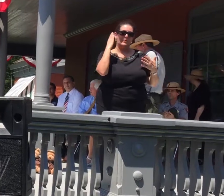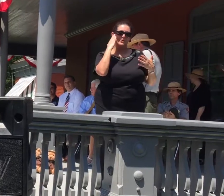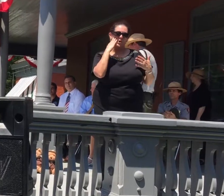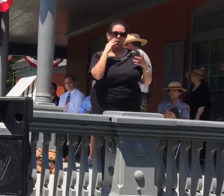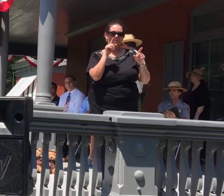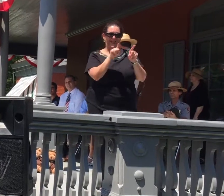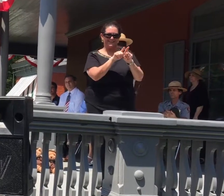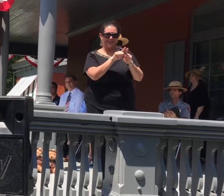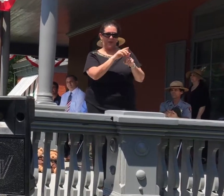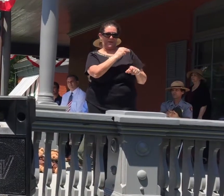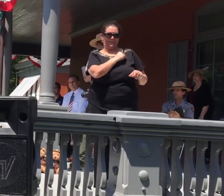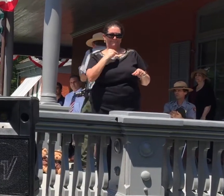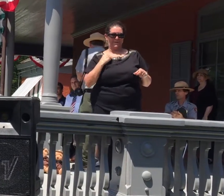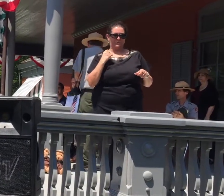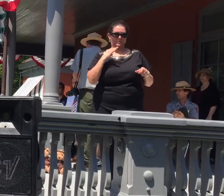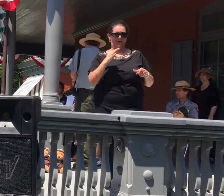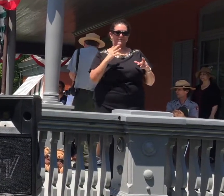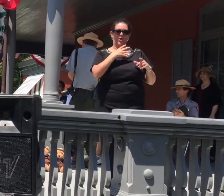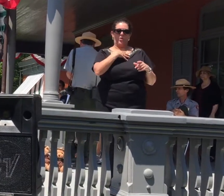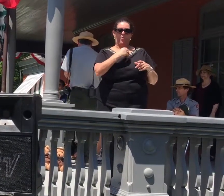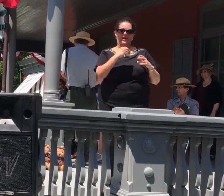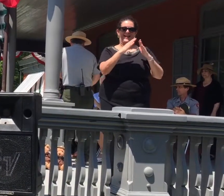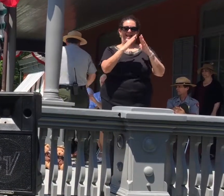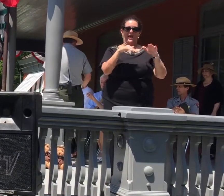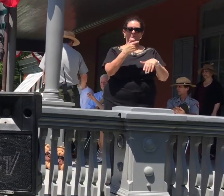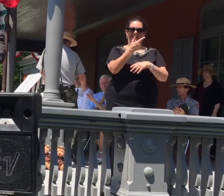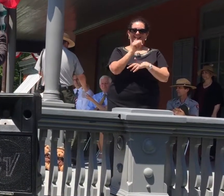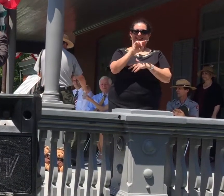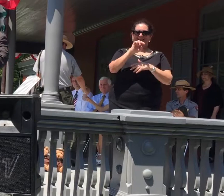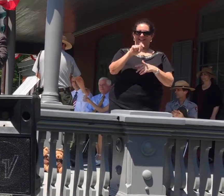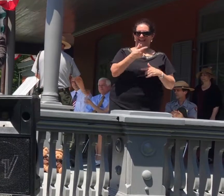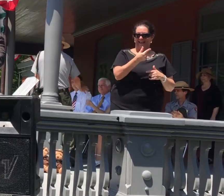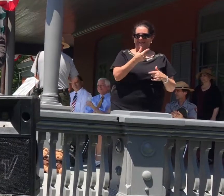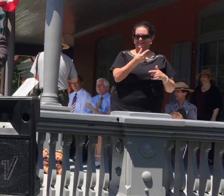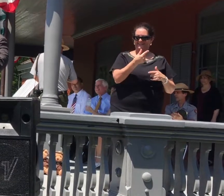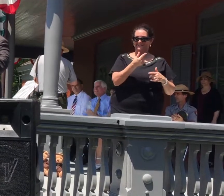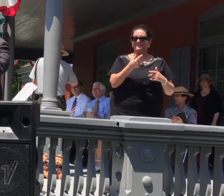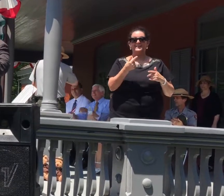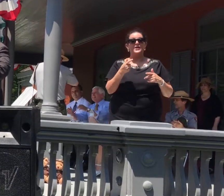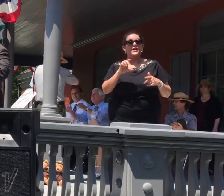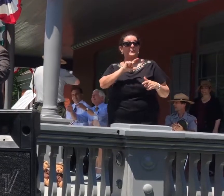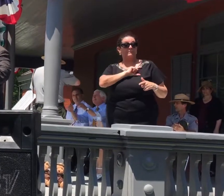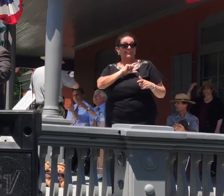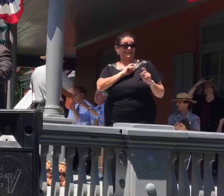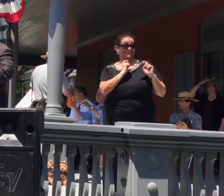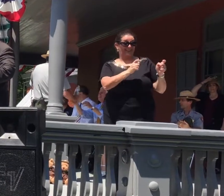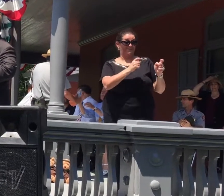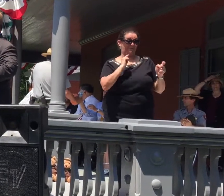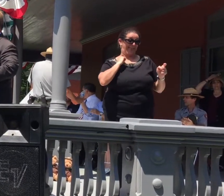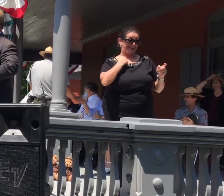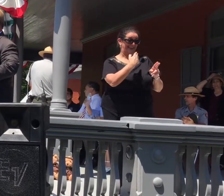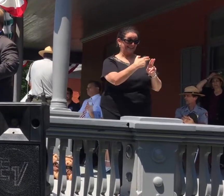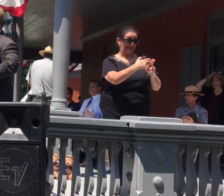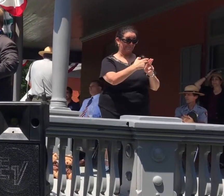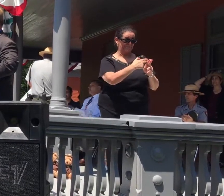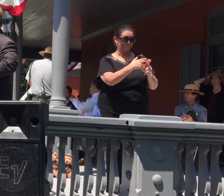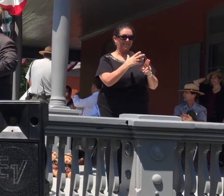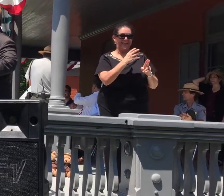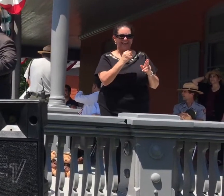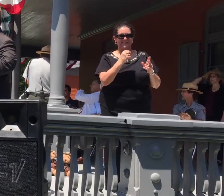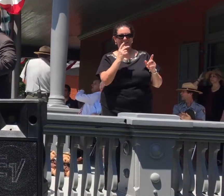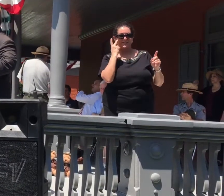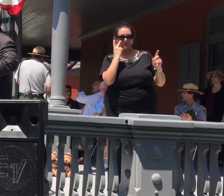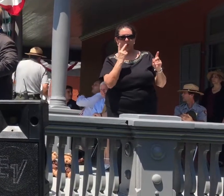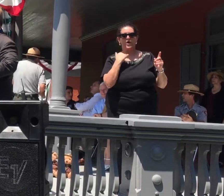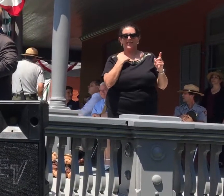known as members of the White House Gang, so named by the members of the Washington, D.C. police force and the Secret Service, who were so often